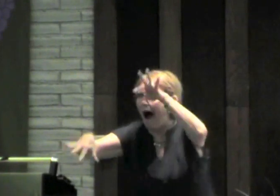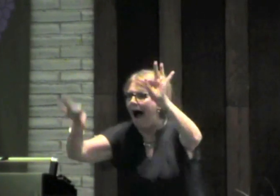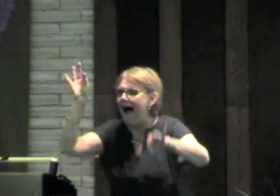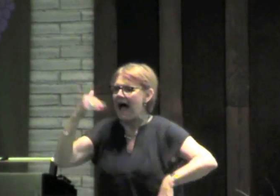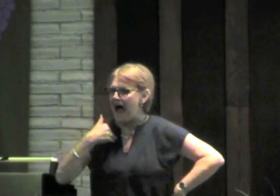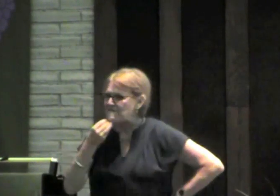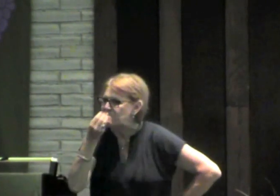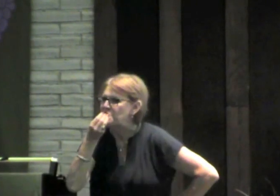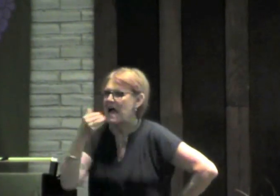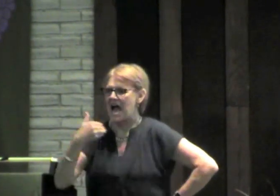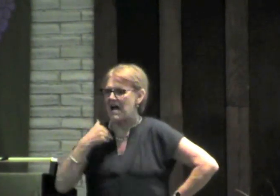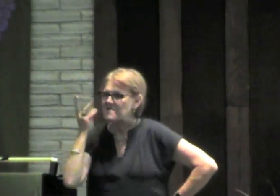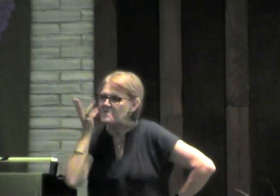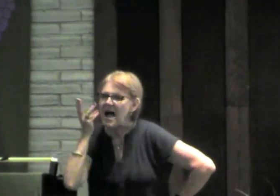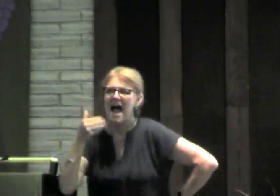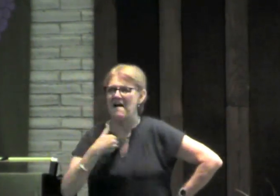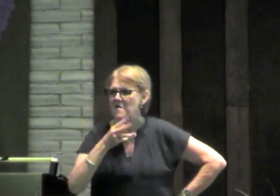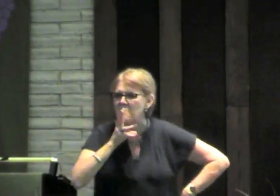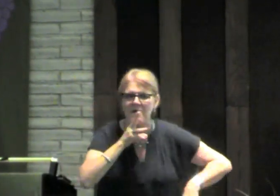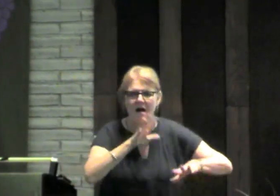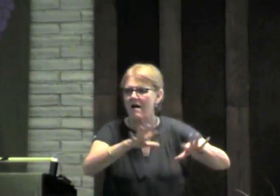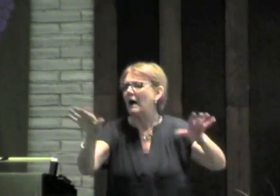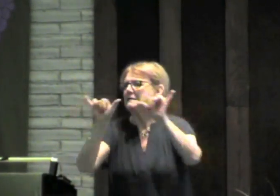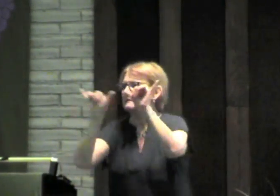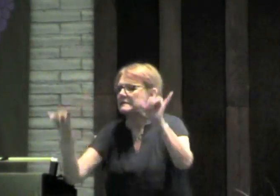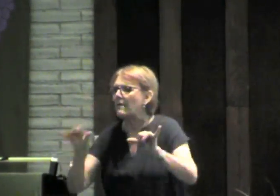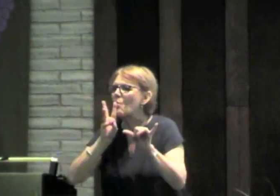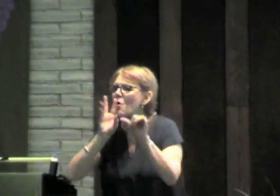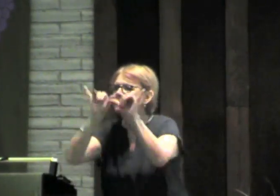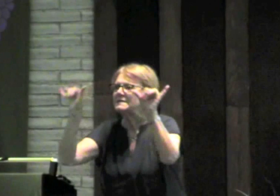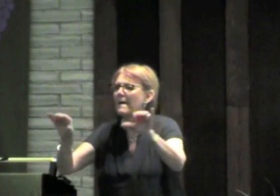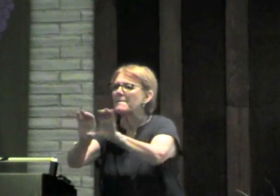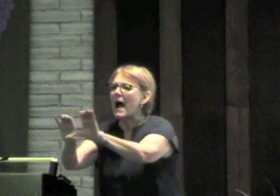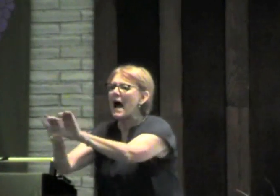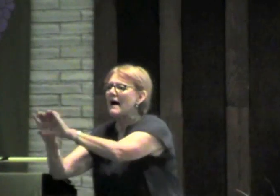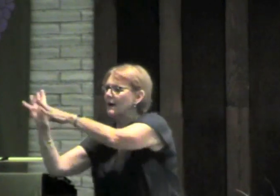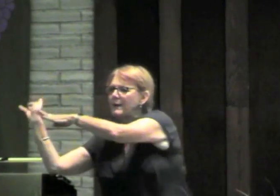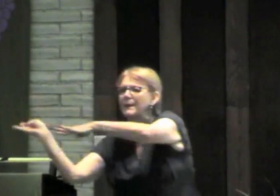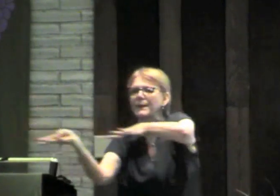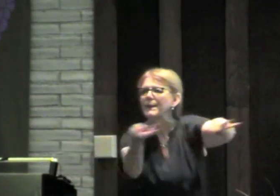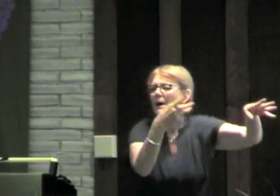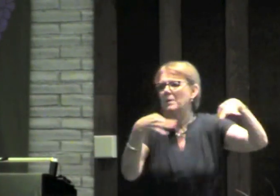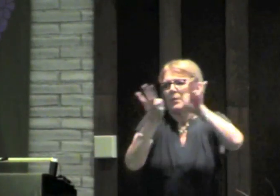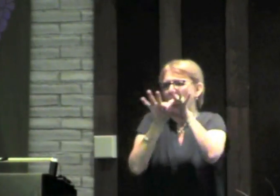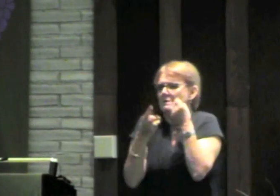amazing. But when you get up there, you can find that, oh my gosh, you get up to the top, they've got food and wine, and they've got an